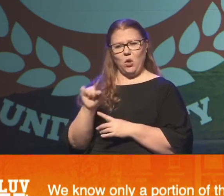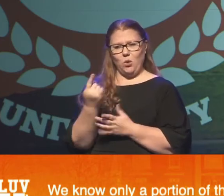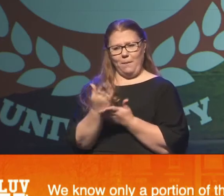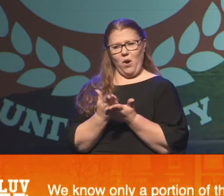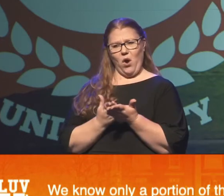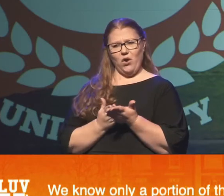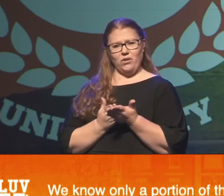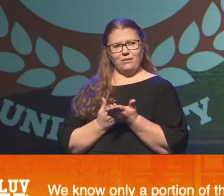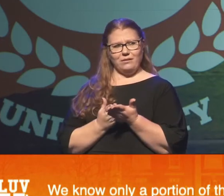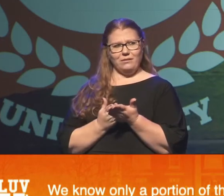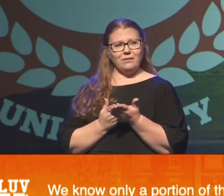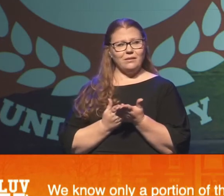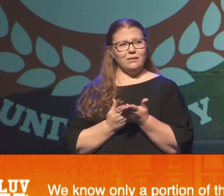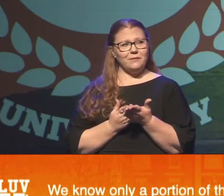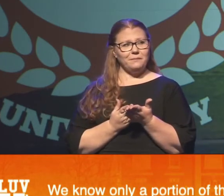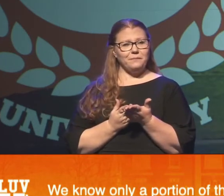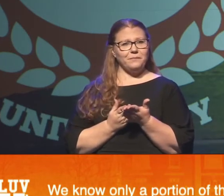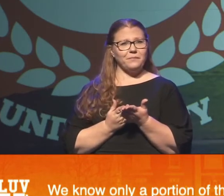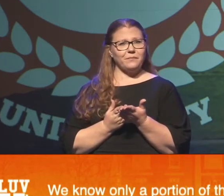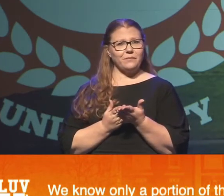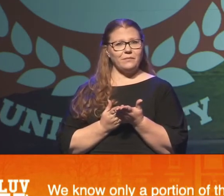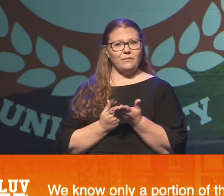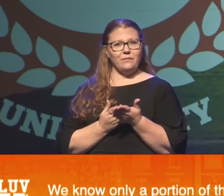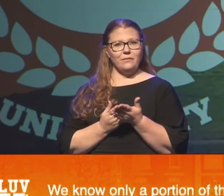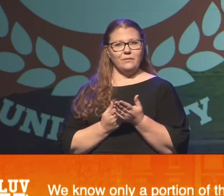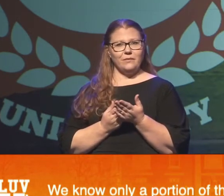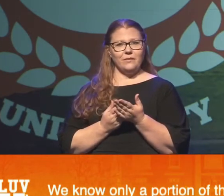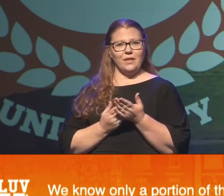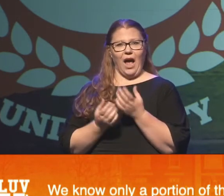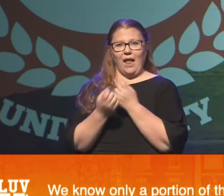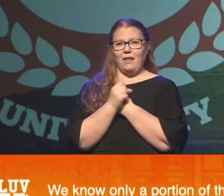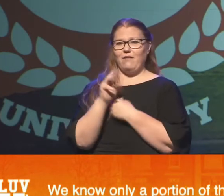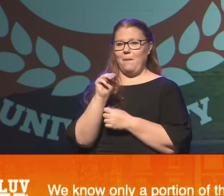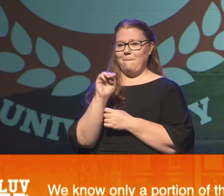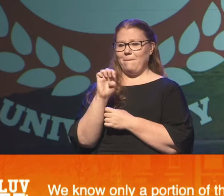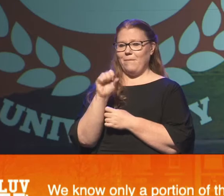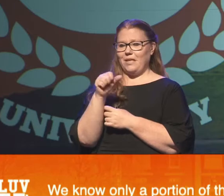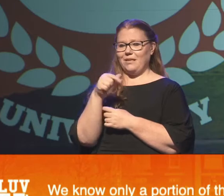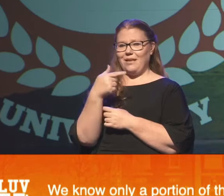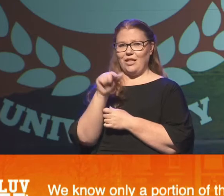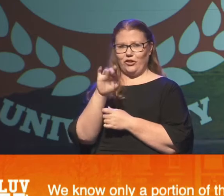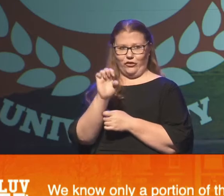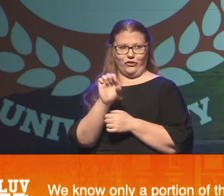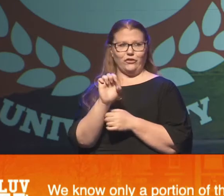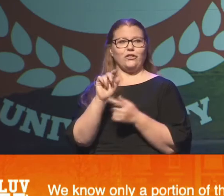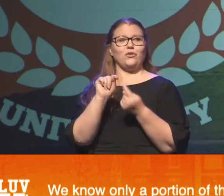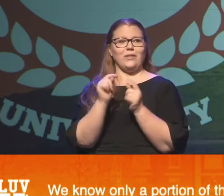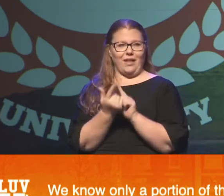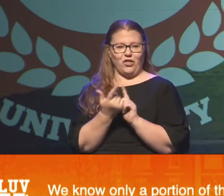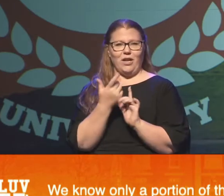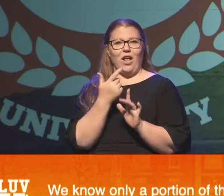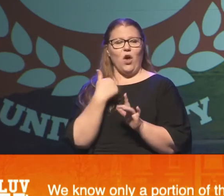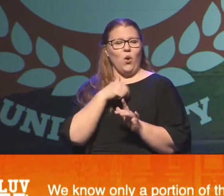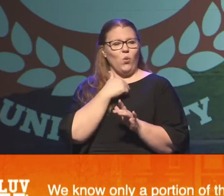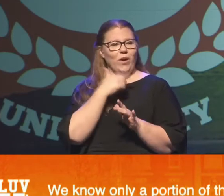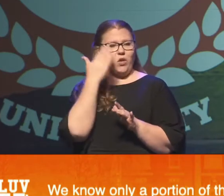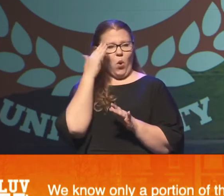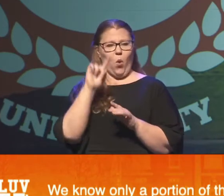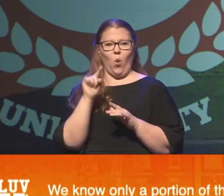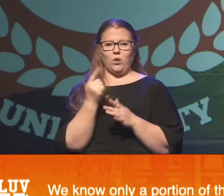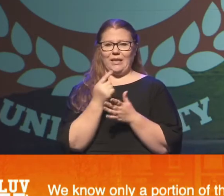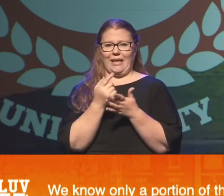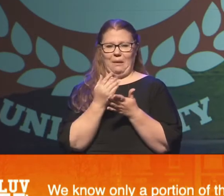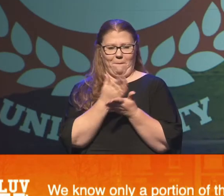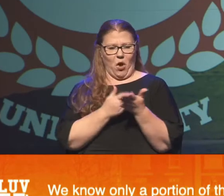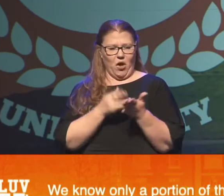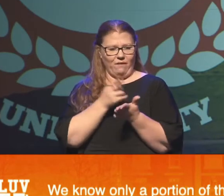part. I love the Message translation of verse 8. We know only a portion of the truth, and what we